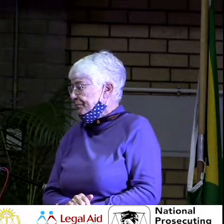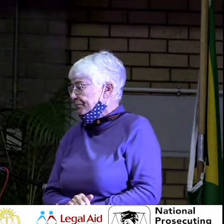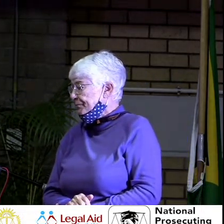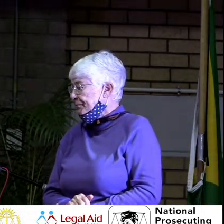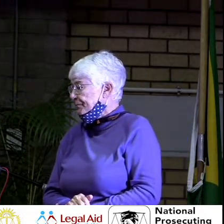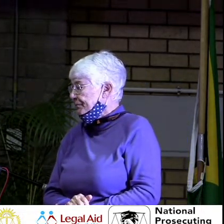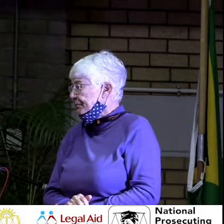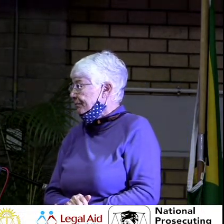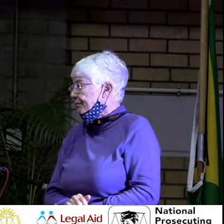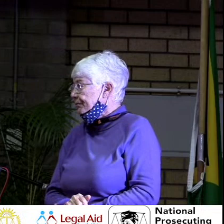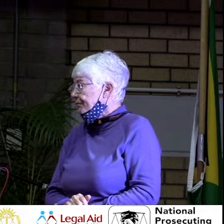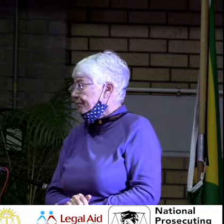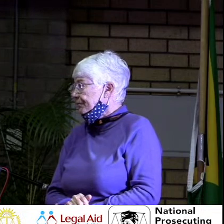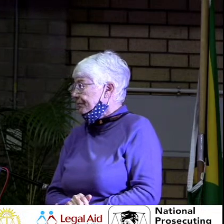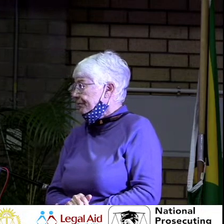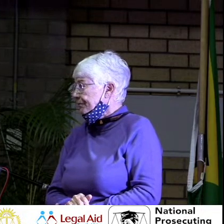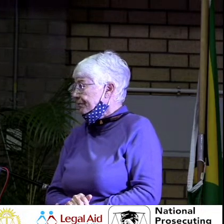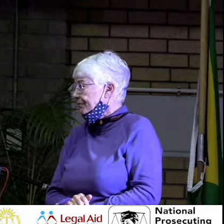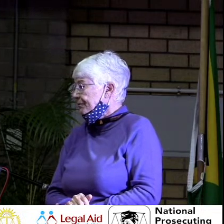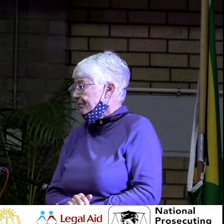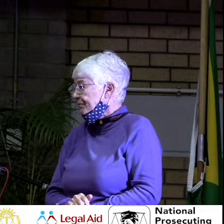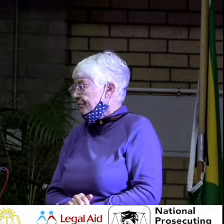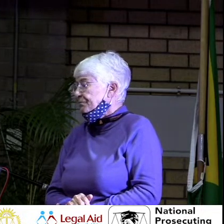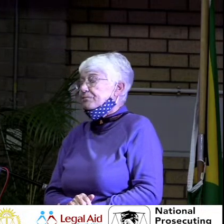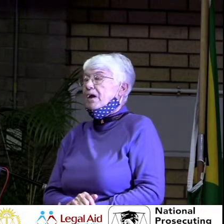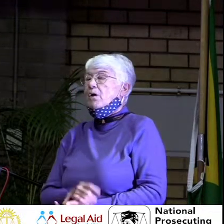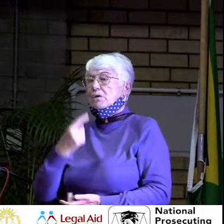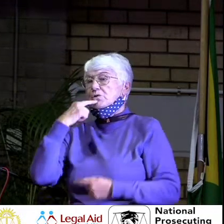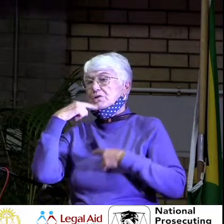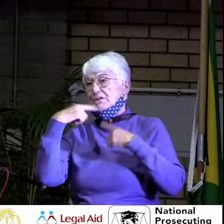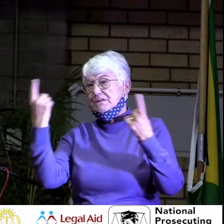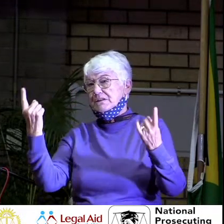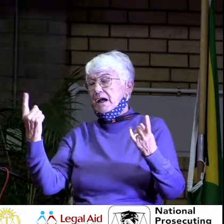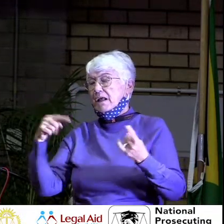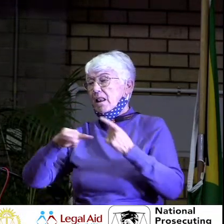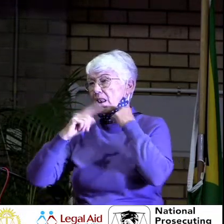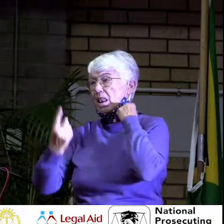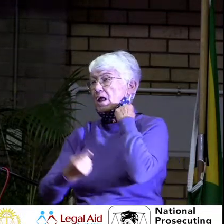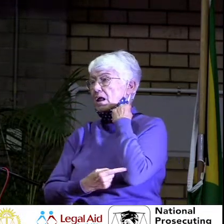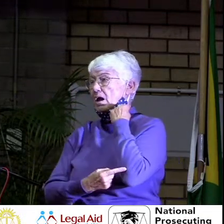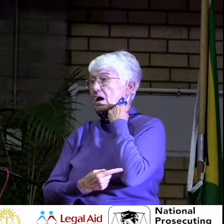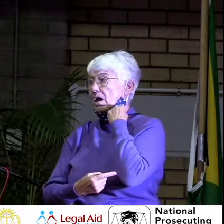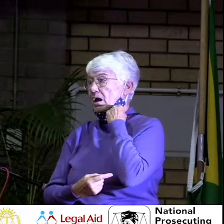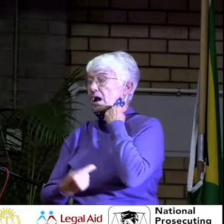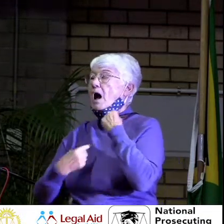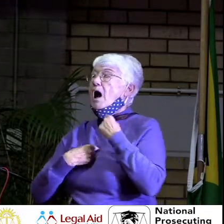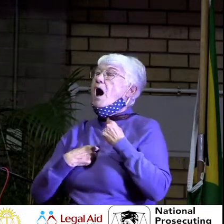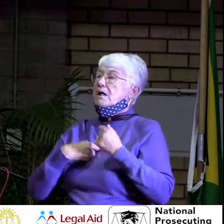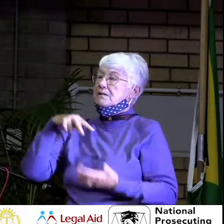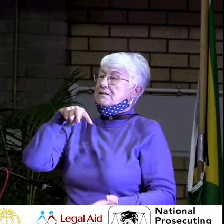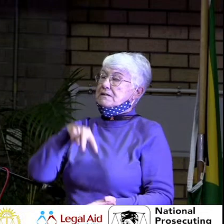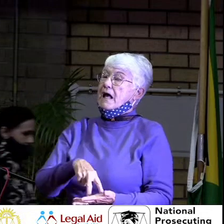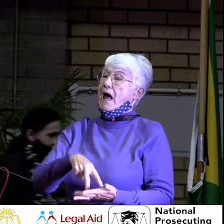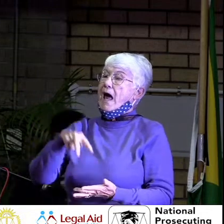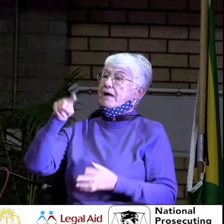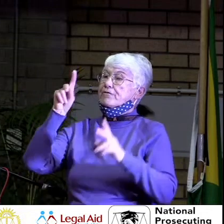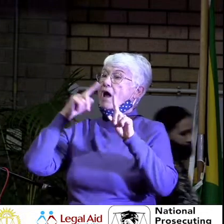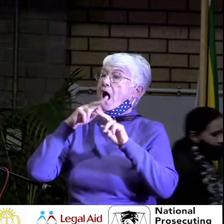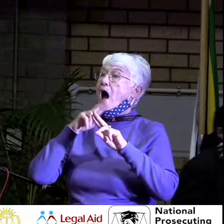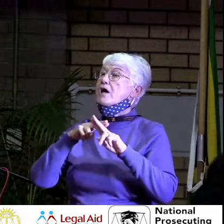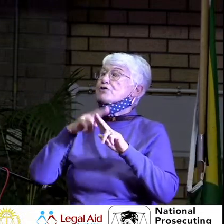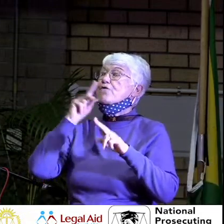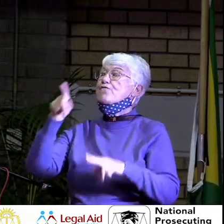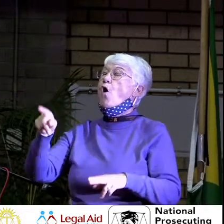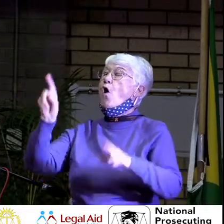So I want to end off the way I started, to say, I stand for peace. And I